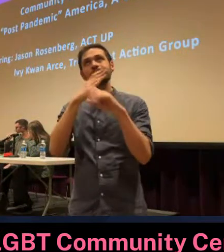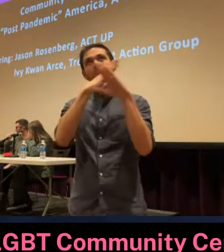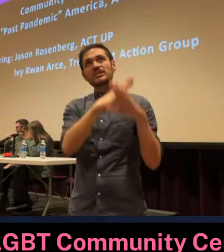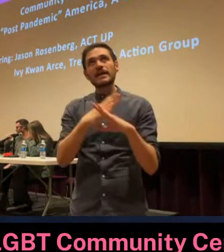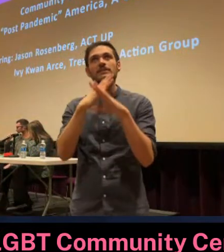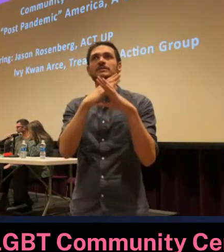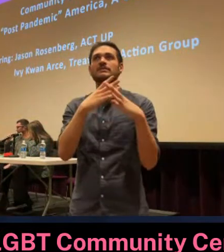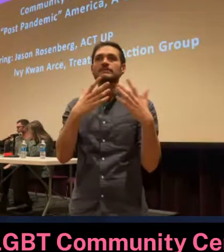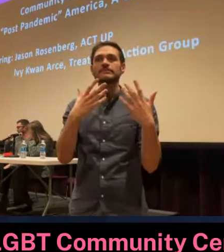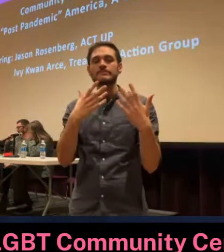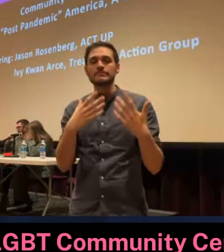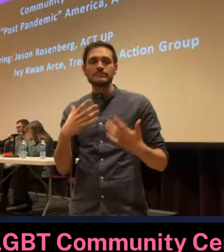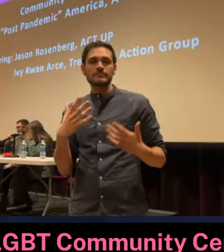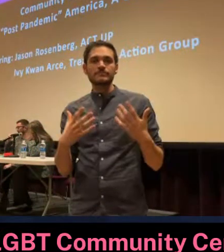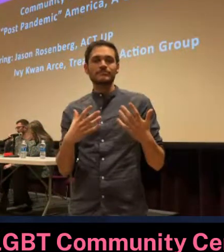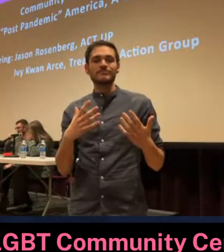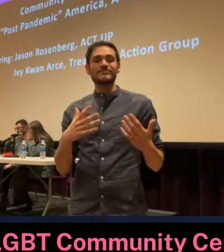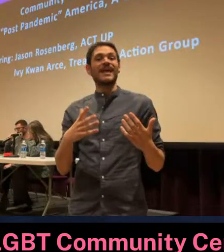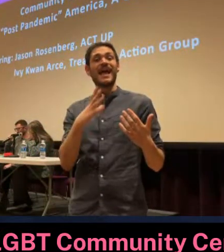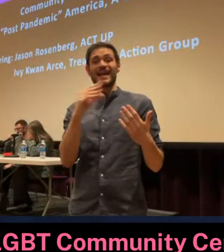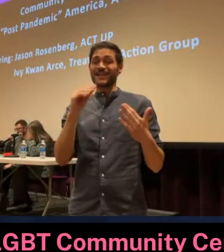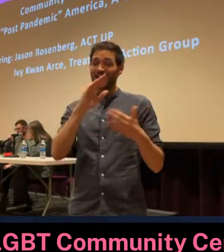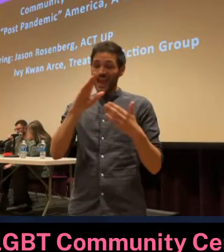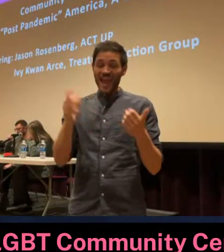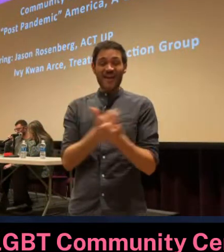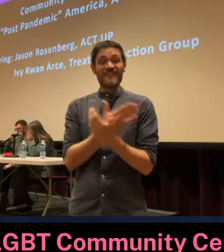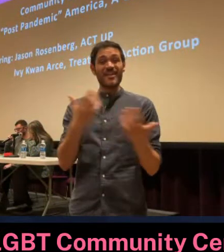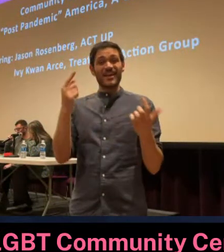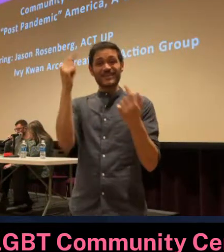face, especially as queer people.